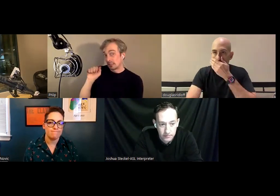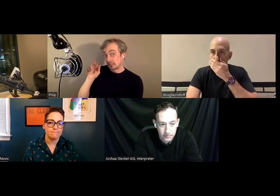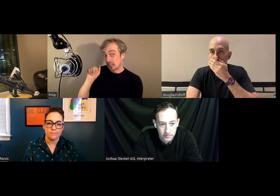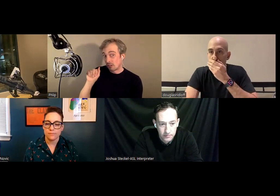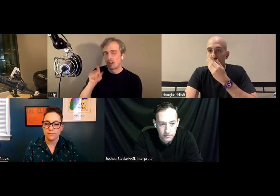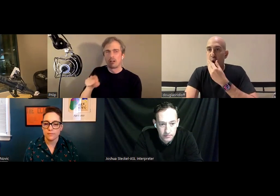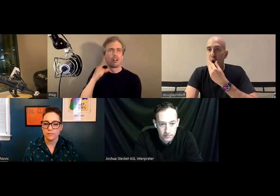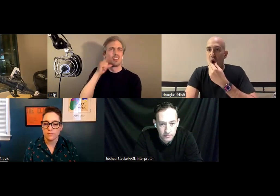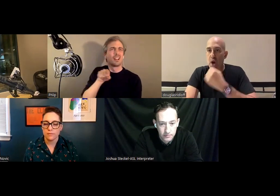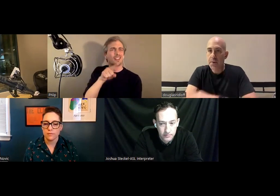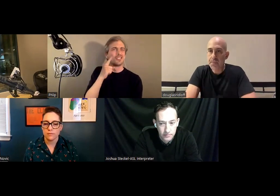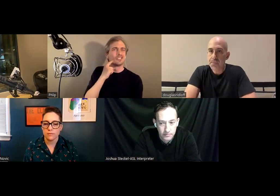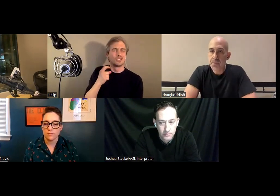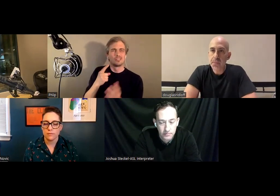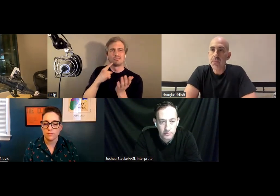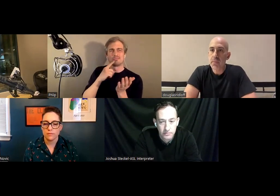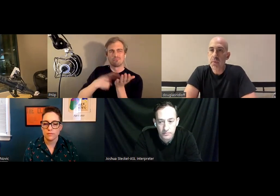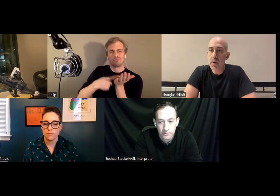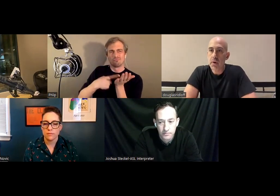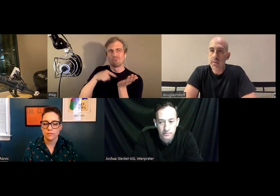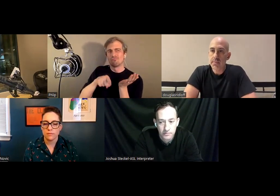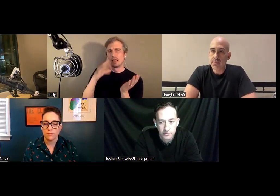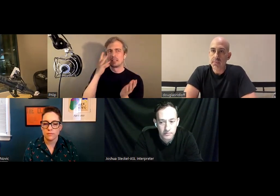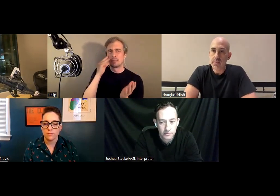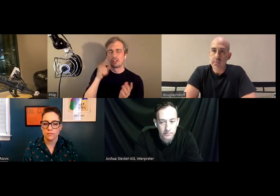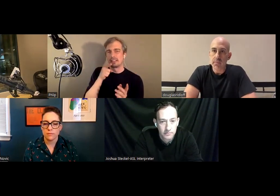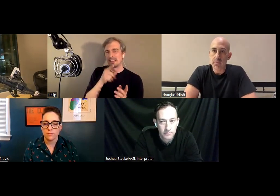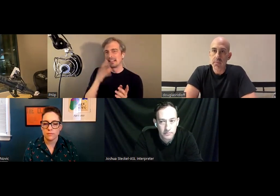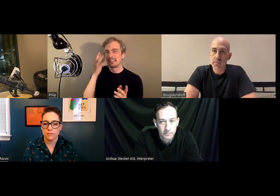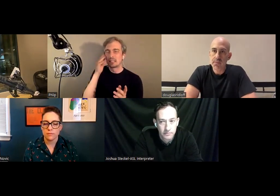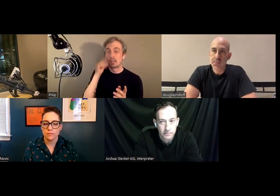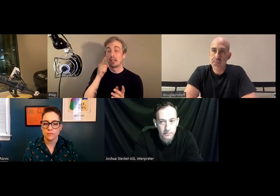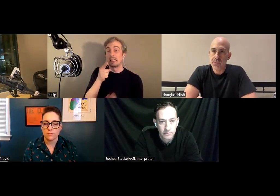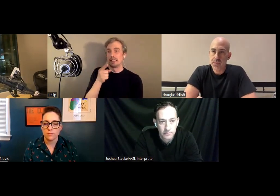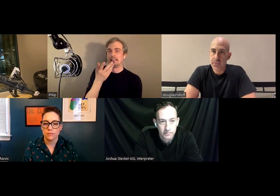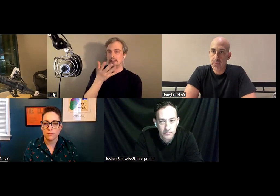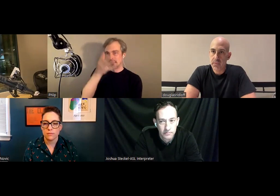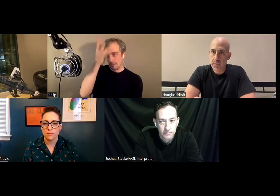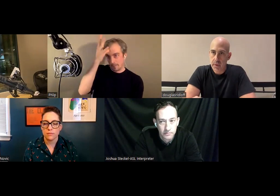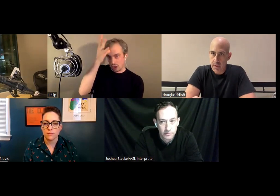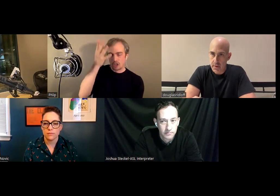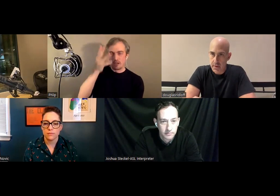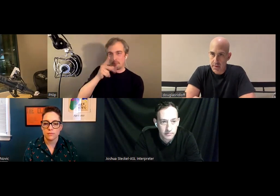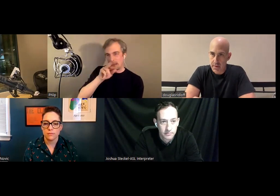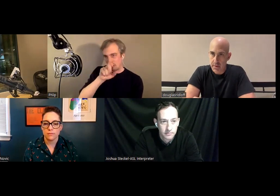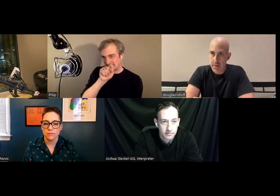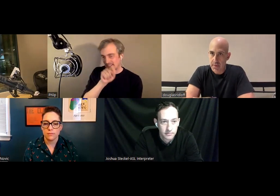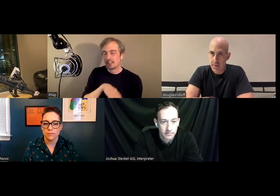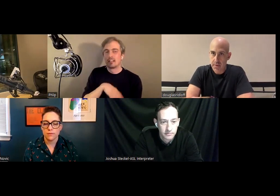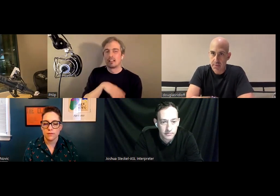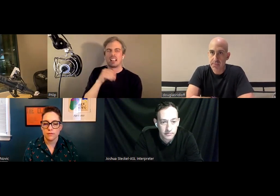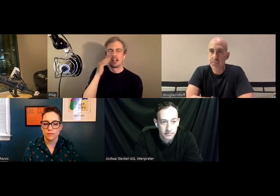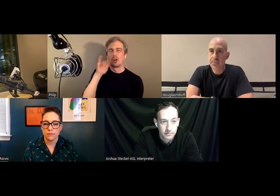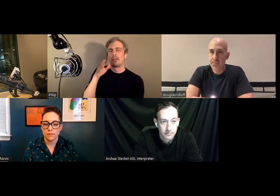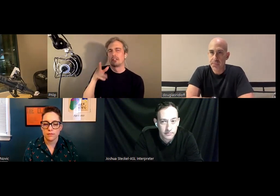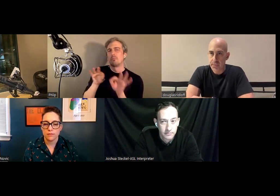Douglas was talking about the experience of being a parent. And I know that that is also something, an important